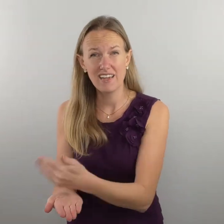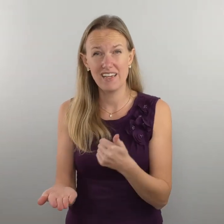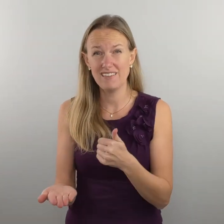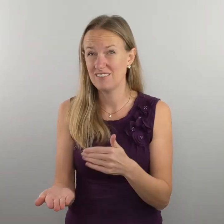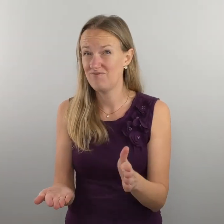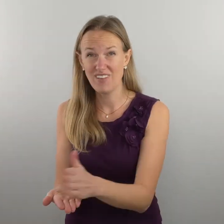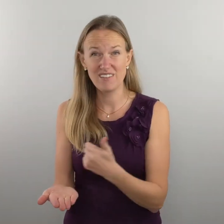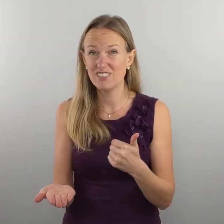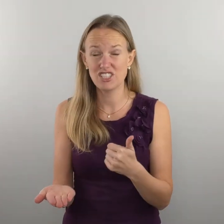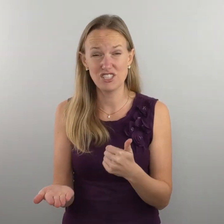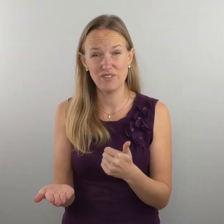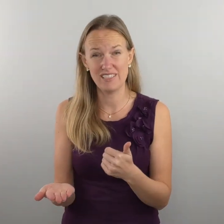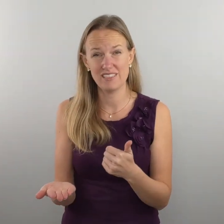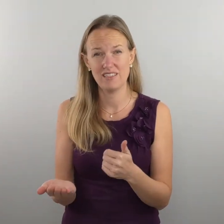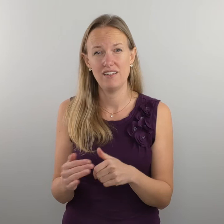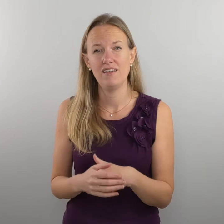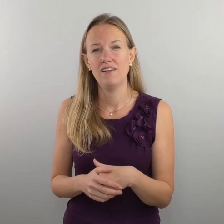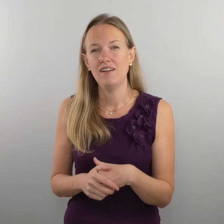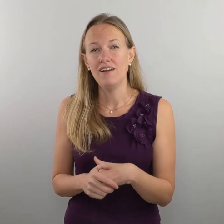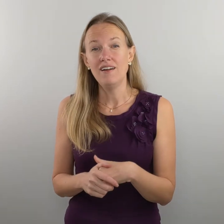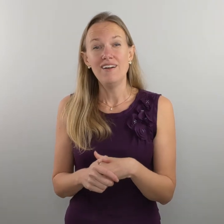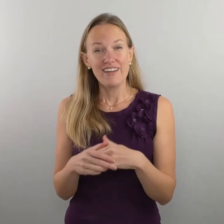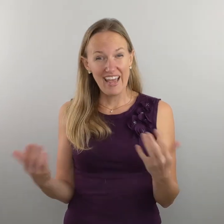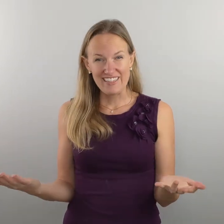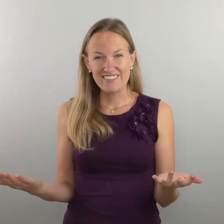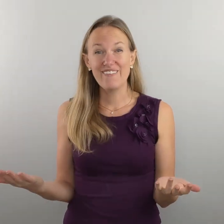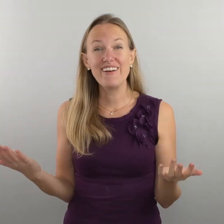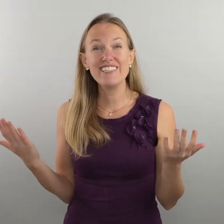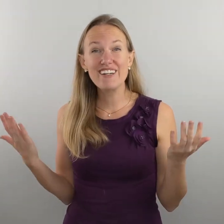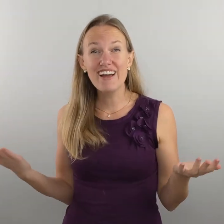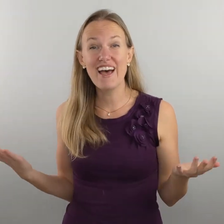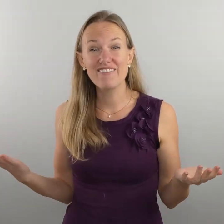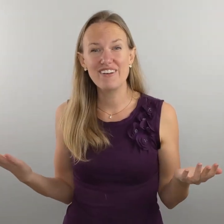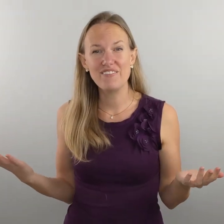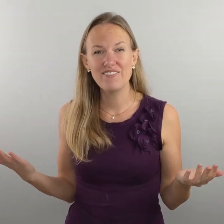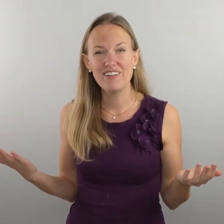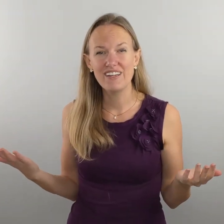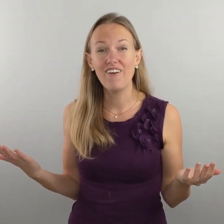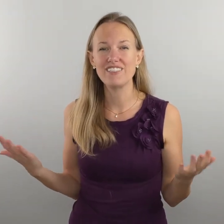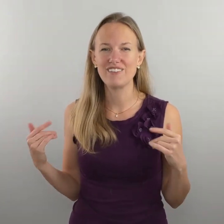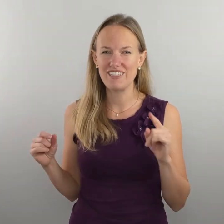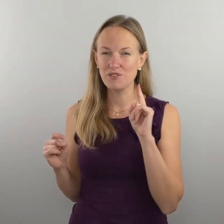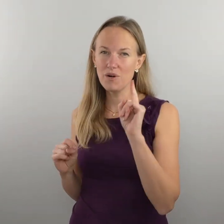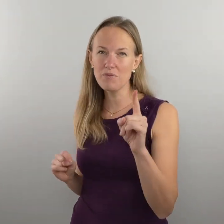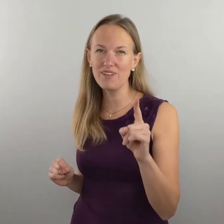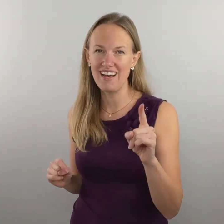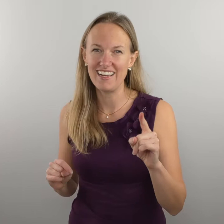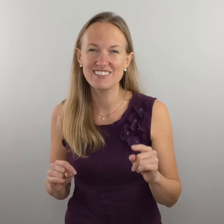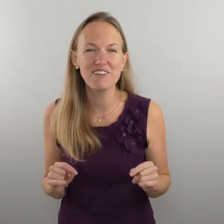okay? I don't deserve it. Okay, so why don't we try that from, oh, sorry, there's one more line, so we won't